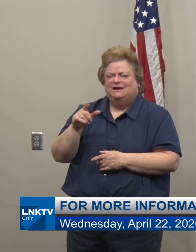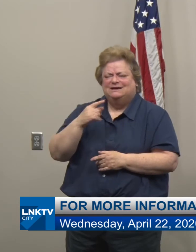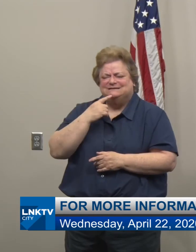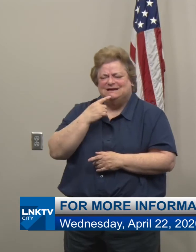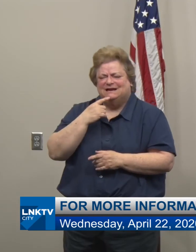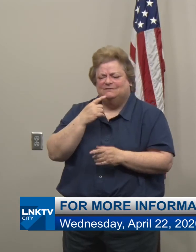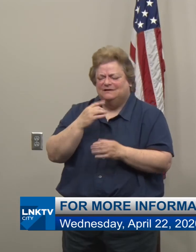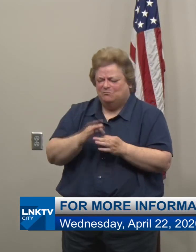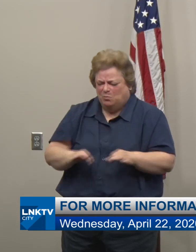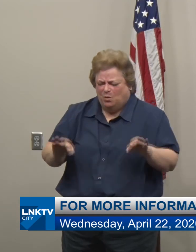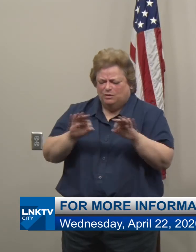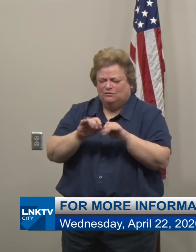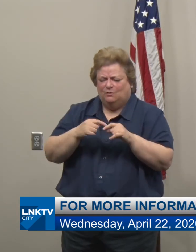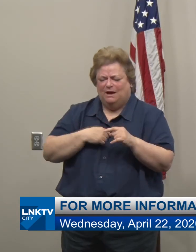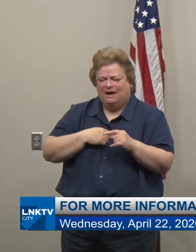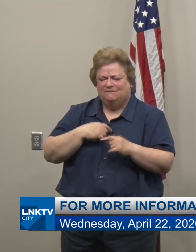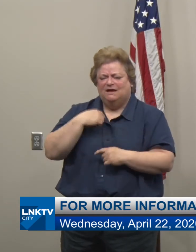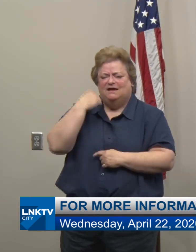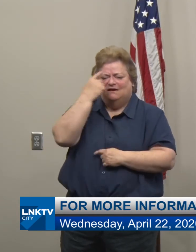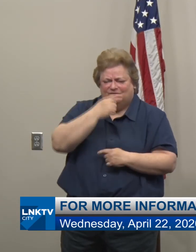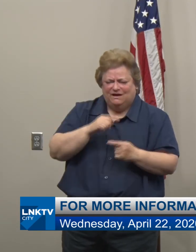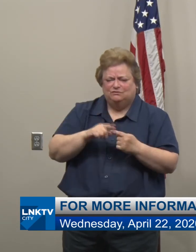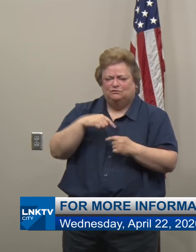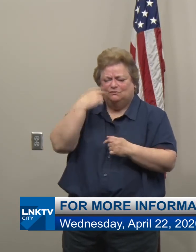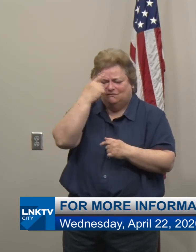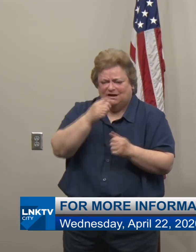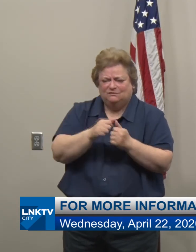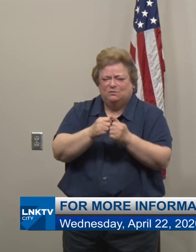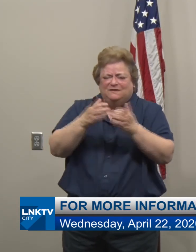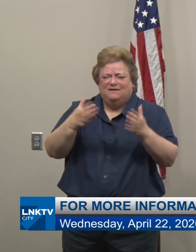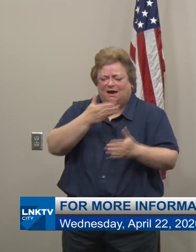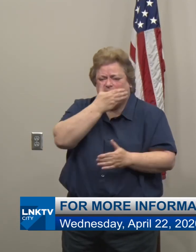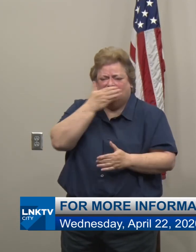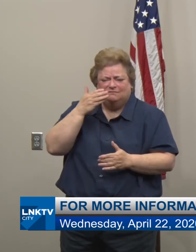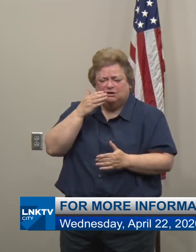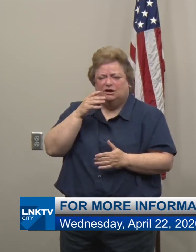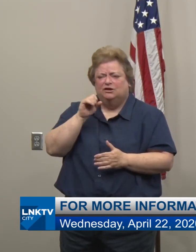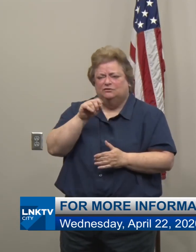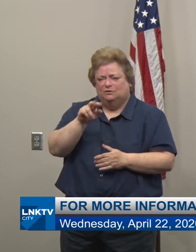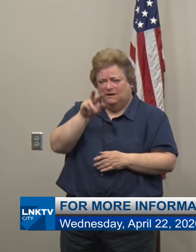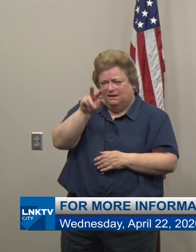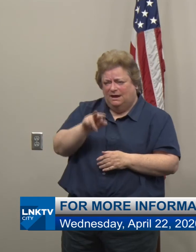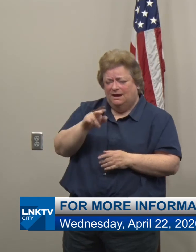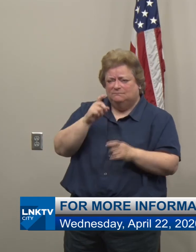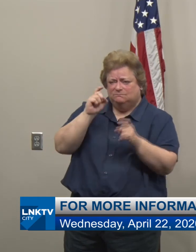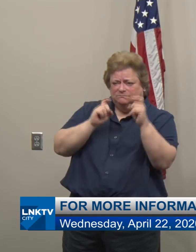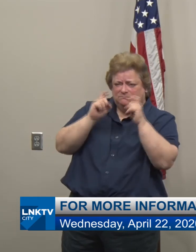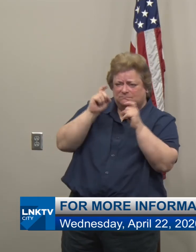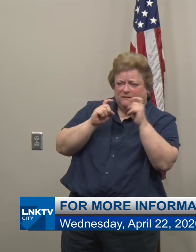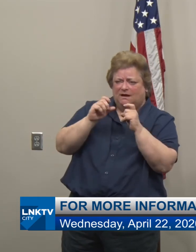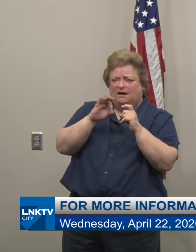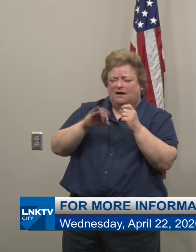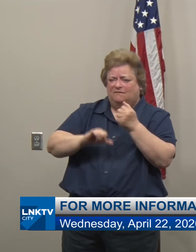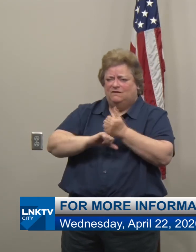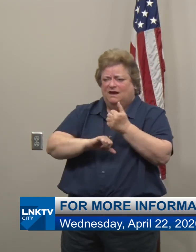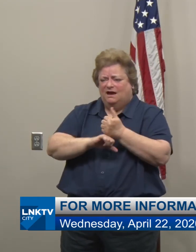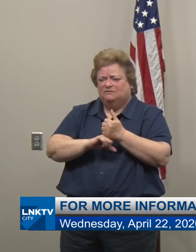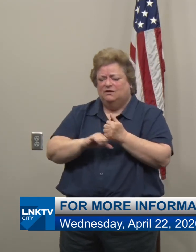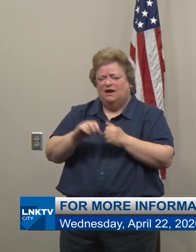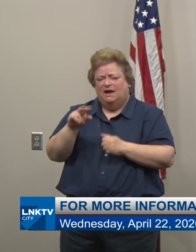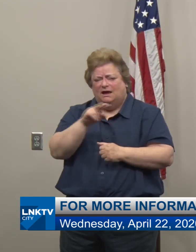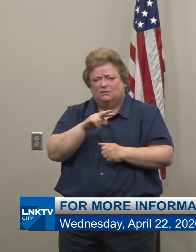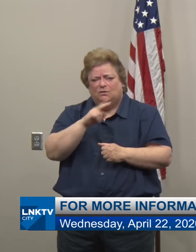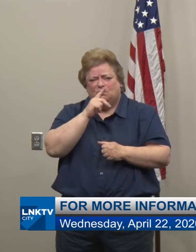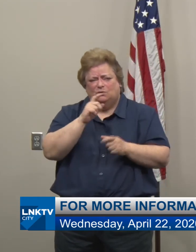this face-to-face without a face covering so they can read the expressions of the advocates and read the expressions of